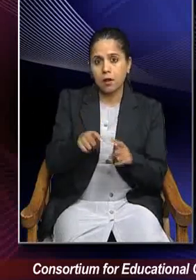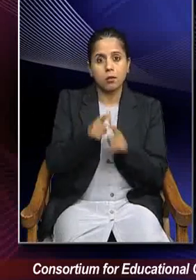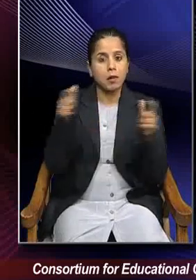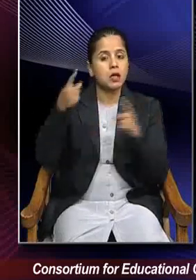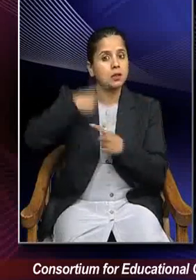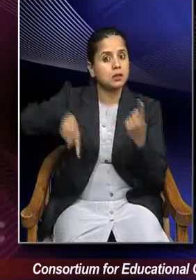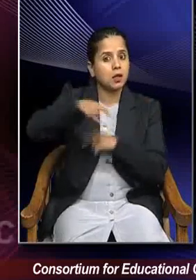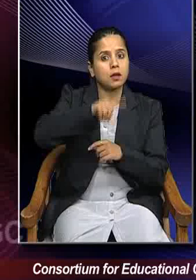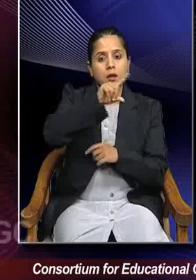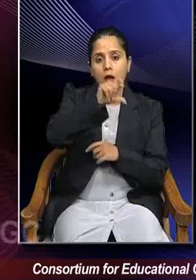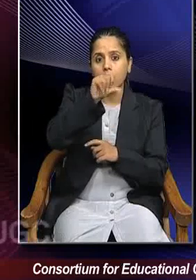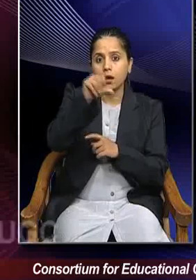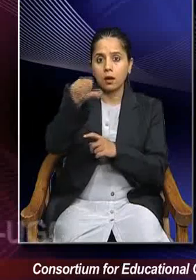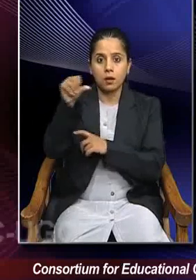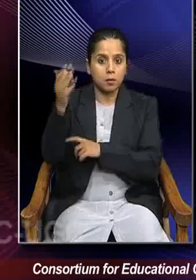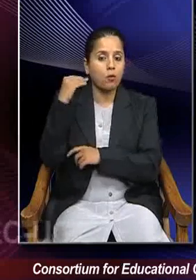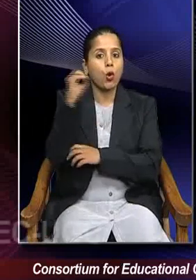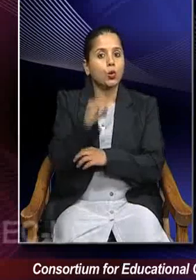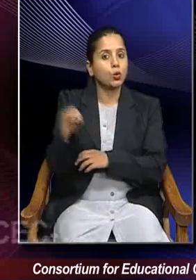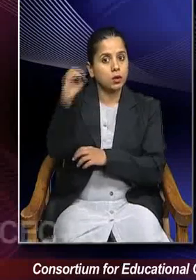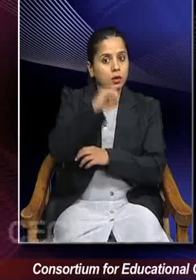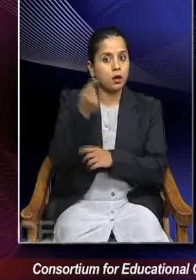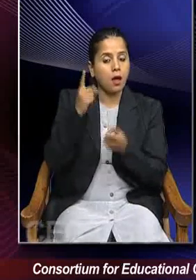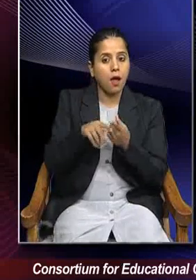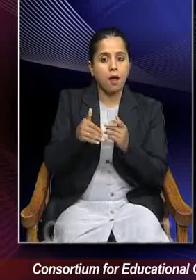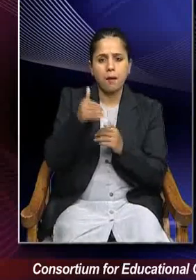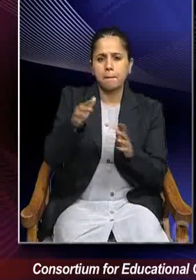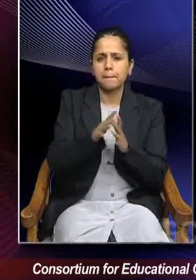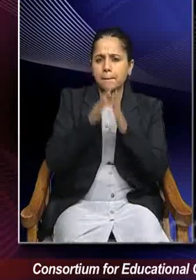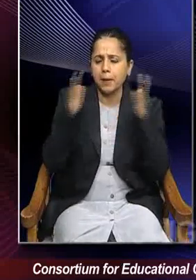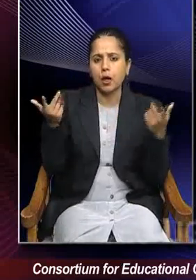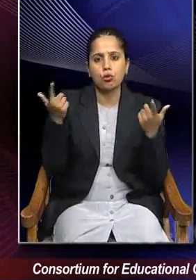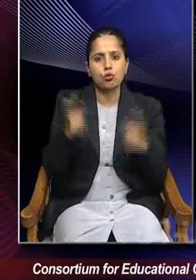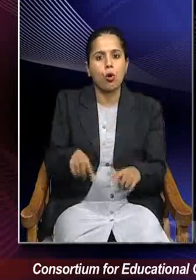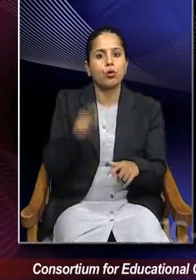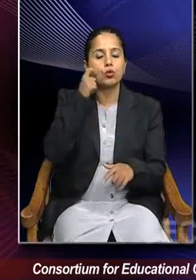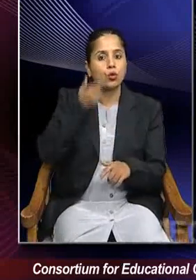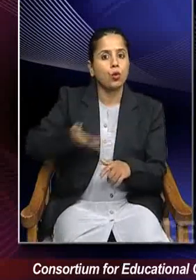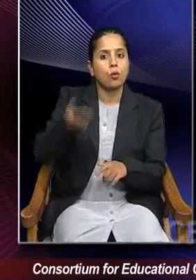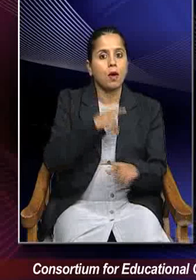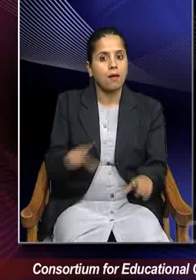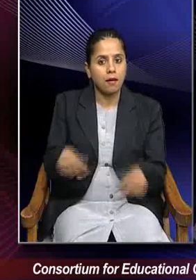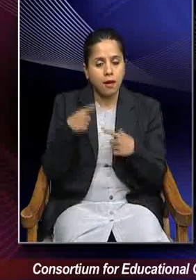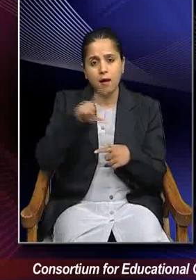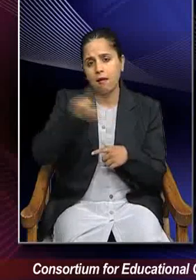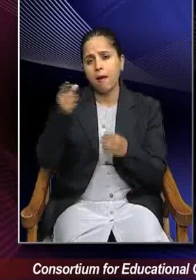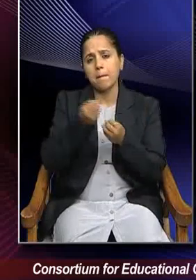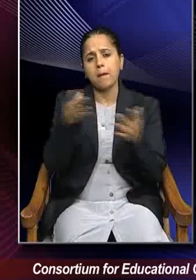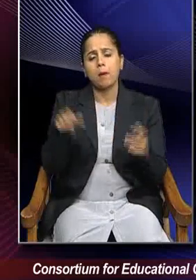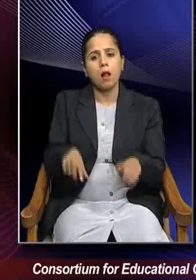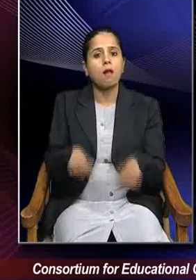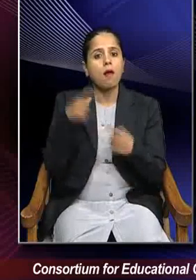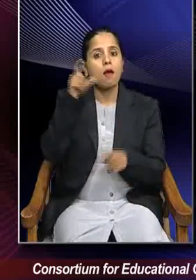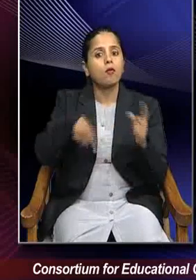of 1999 in Odisha, it had led to tremendous loss of human life. Lakhs of people lost their